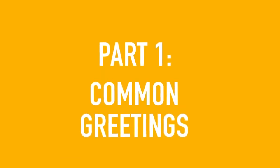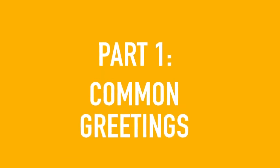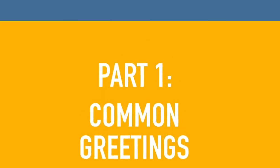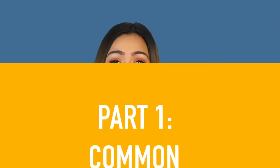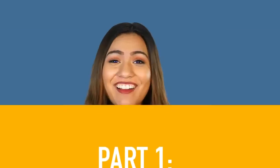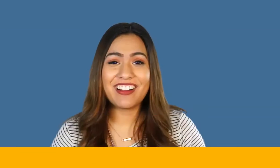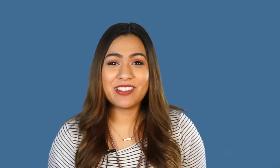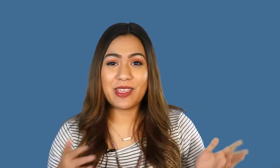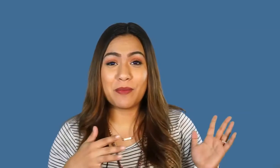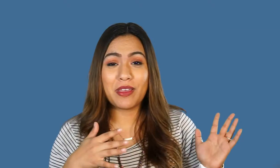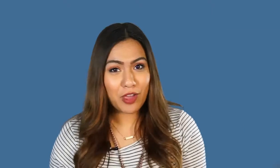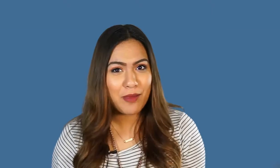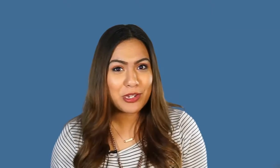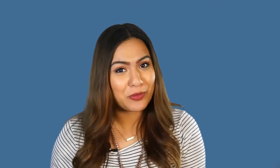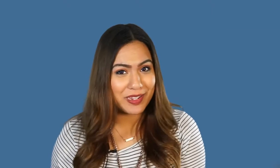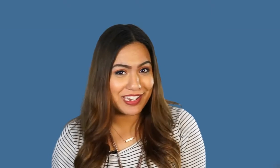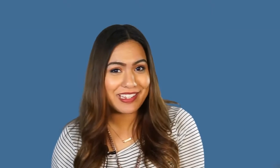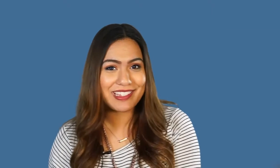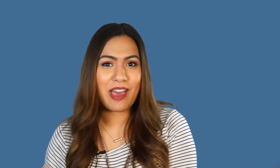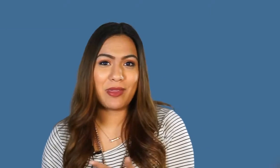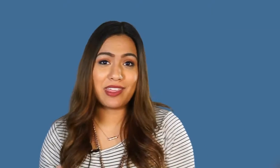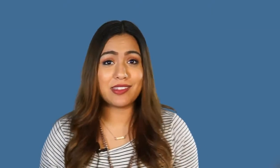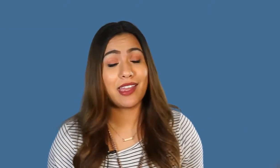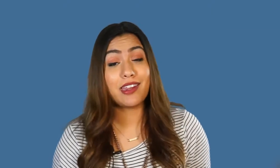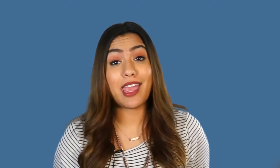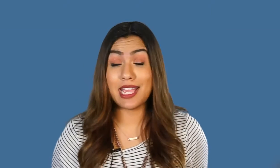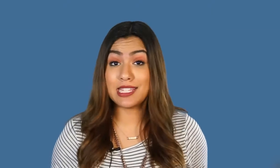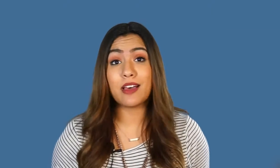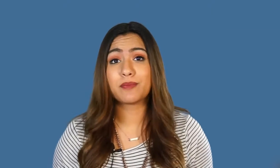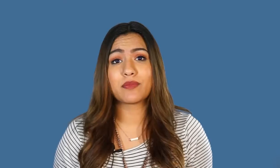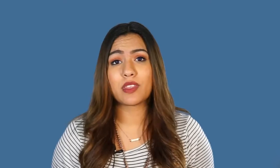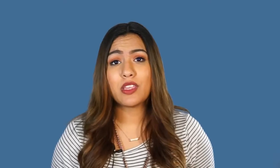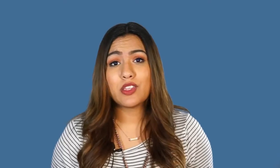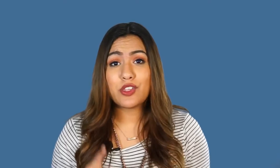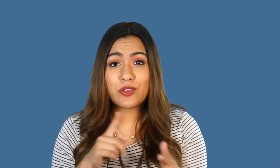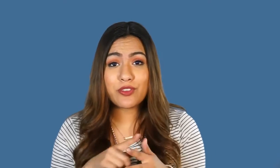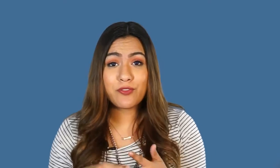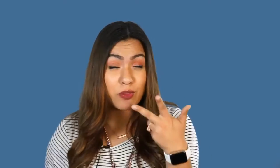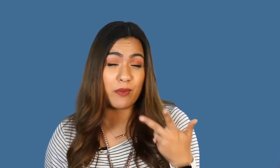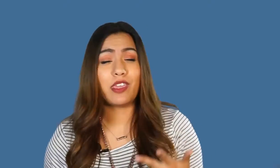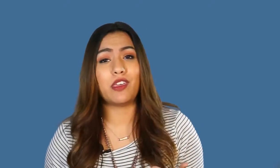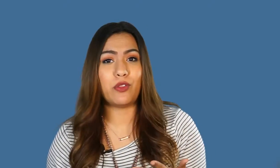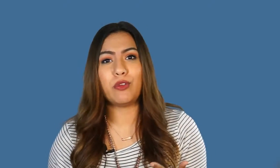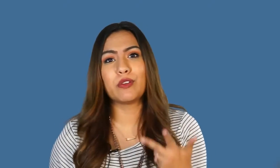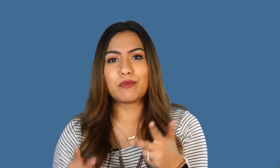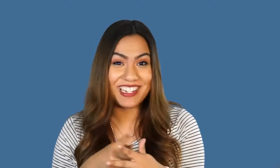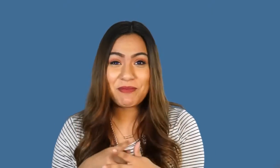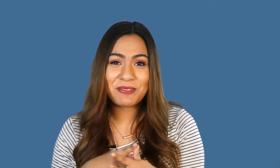So here are some common greetings that we can sign in ASL. So there's a few that we can go through. Number